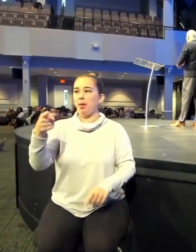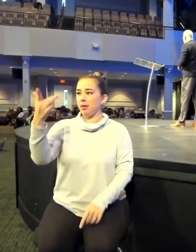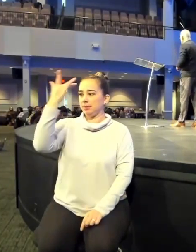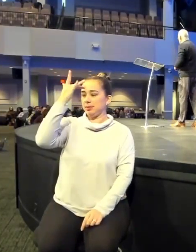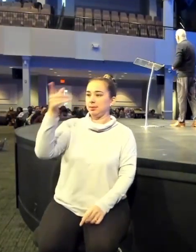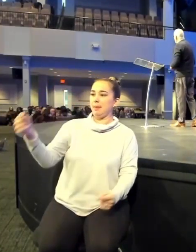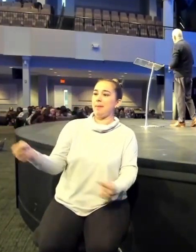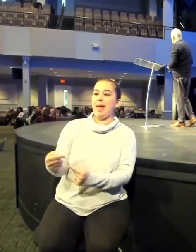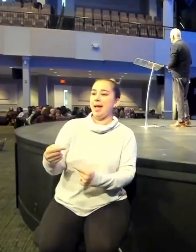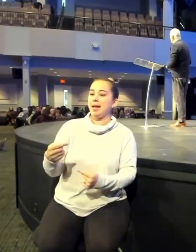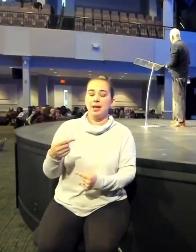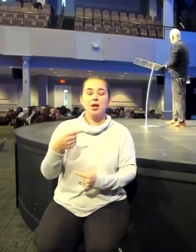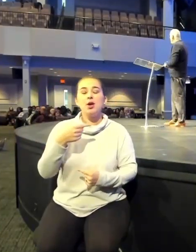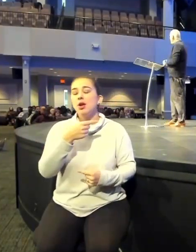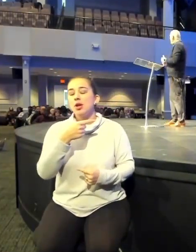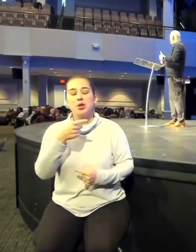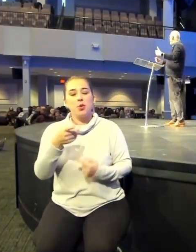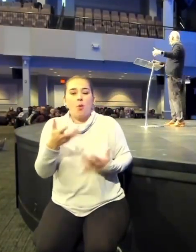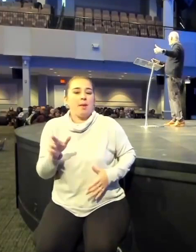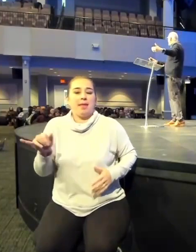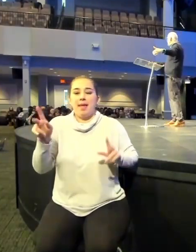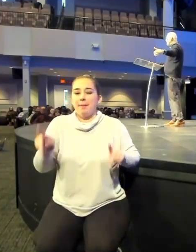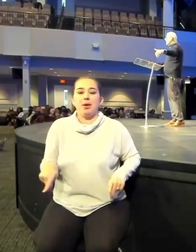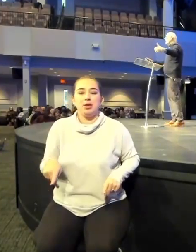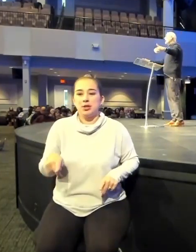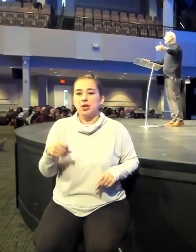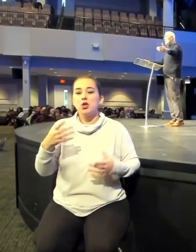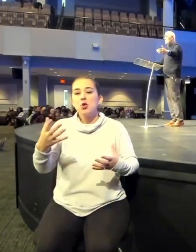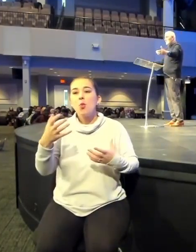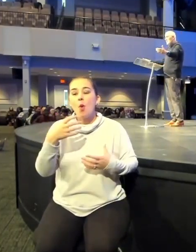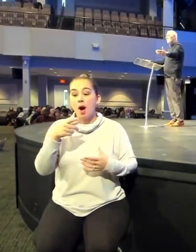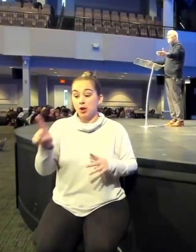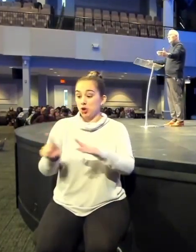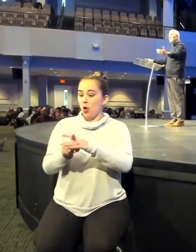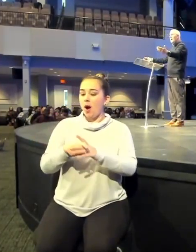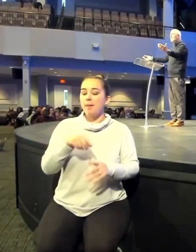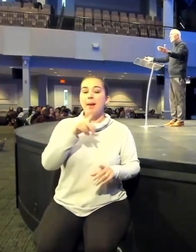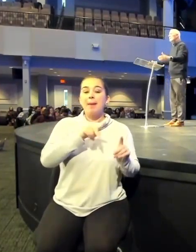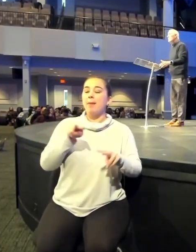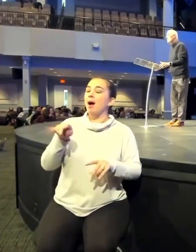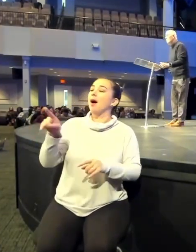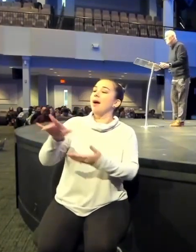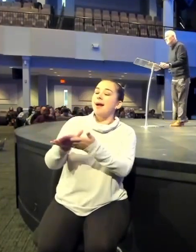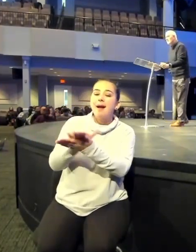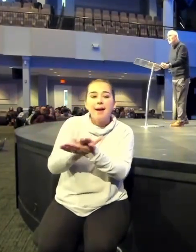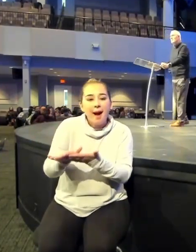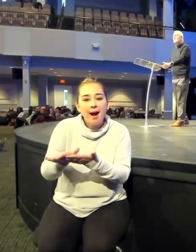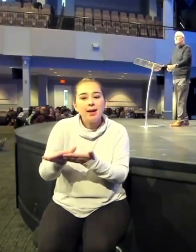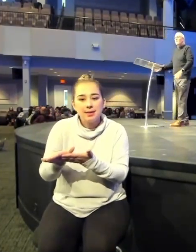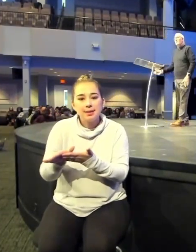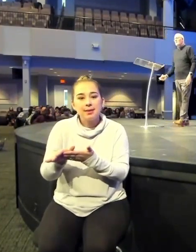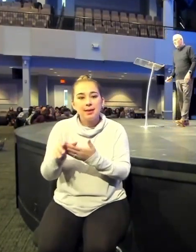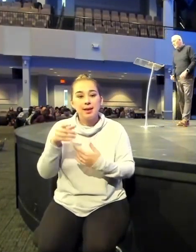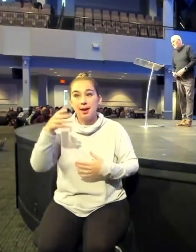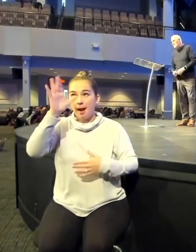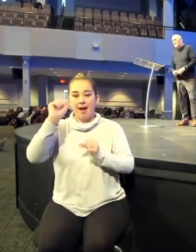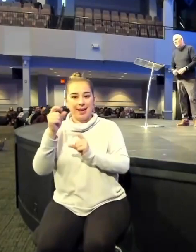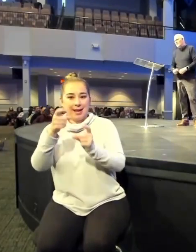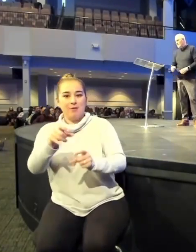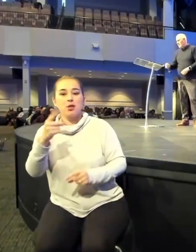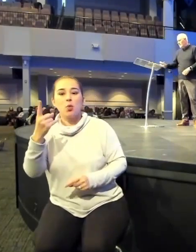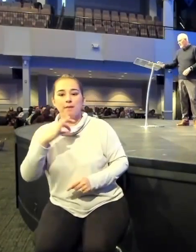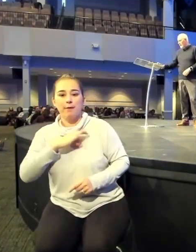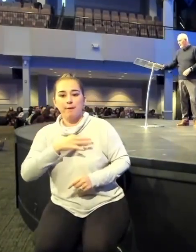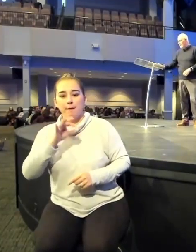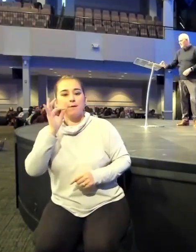up in a person's life, you come and that you're bringing to them kindness. It's something that God can give you the ability to do. It's one of the fruit of the